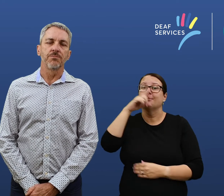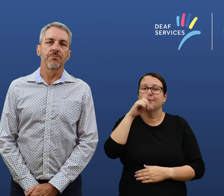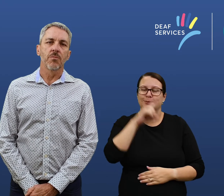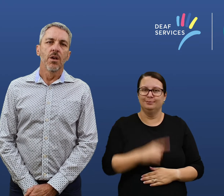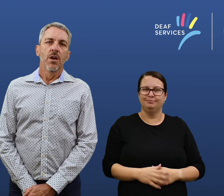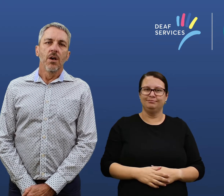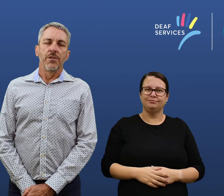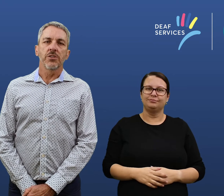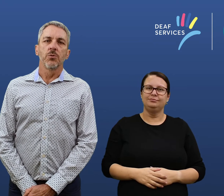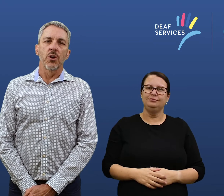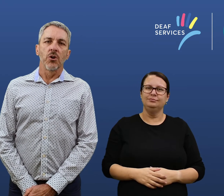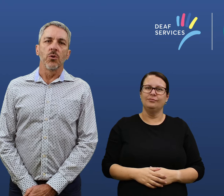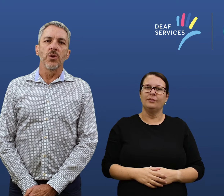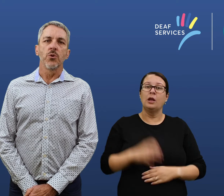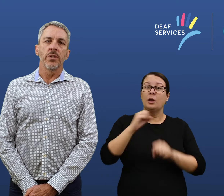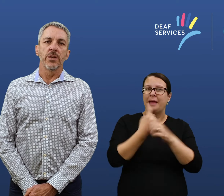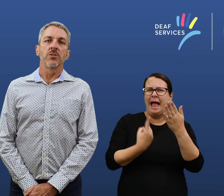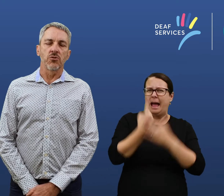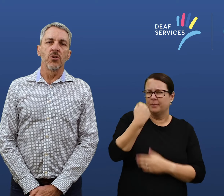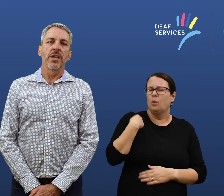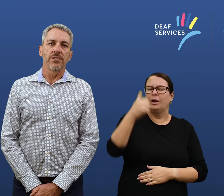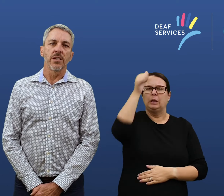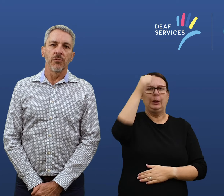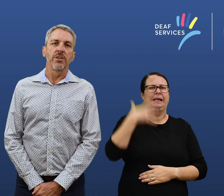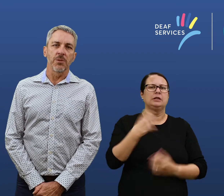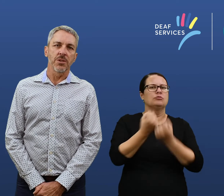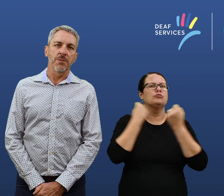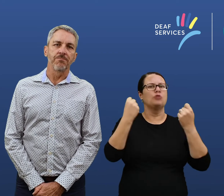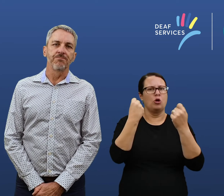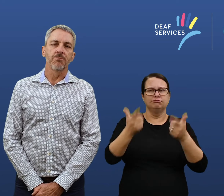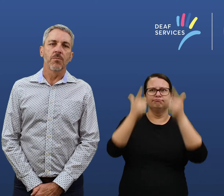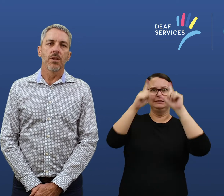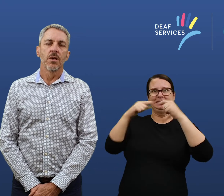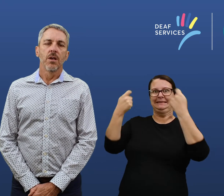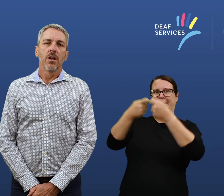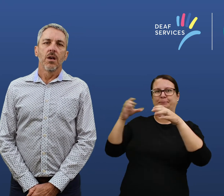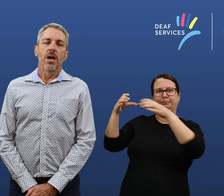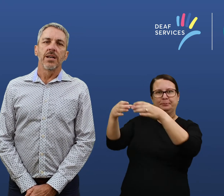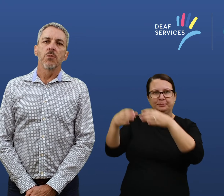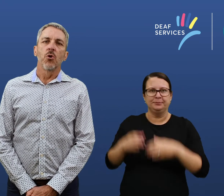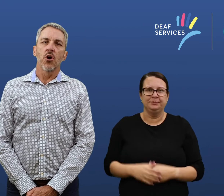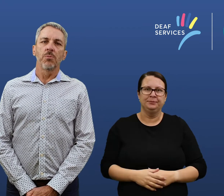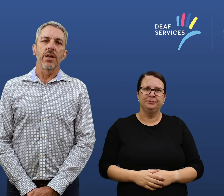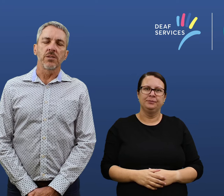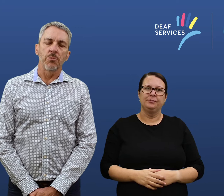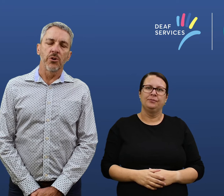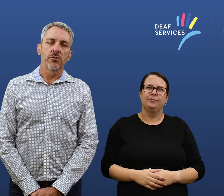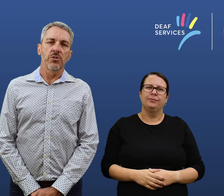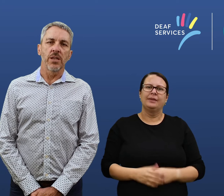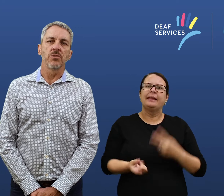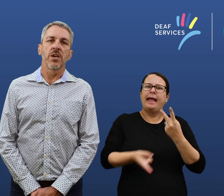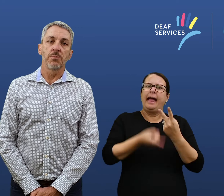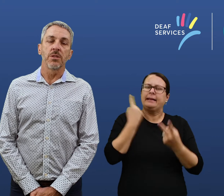possible. For this to occur, we knew we needed a strong executive leadership team. Another more complex and